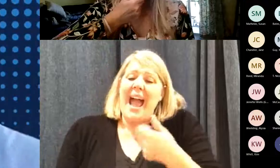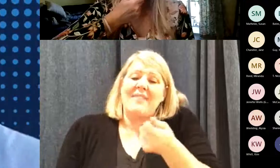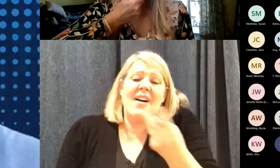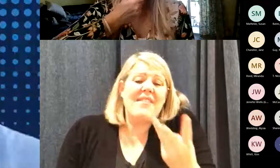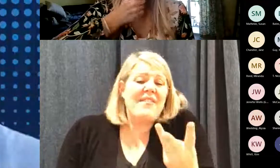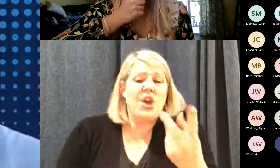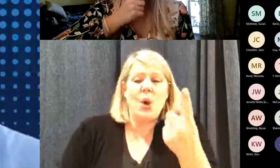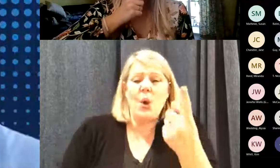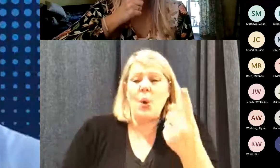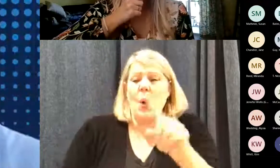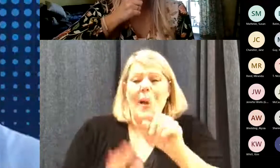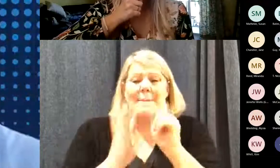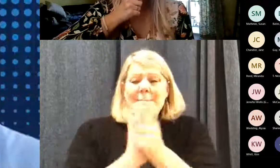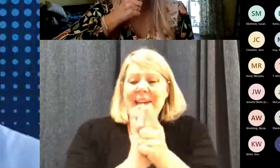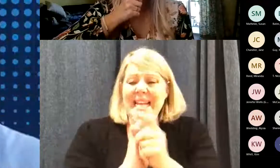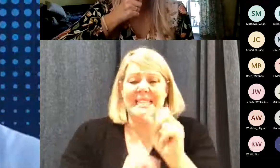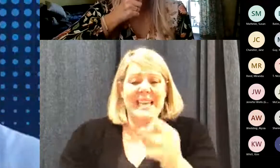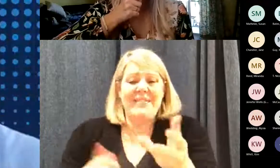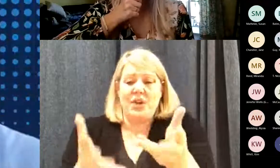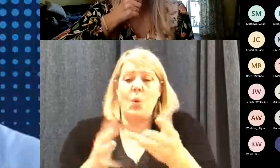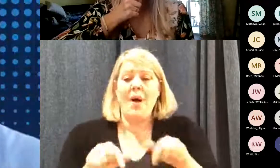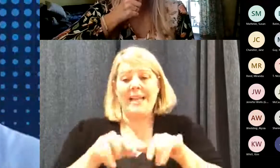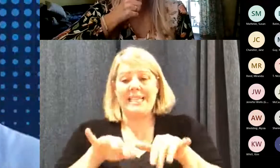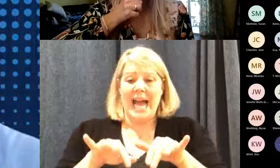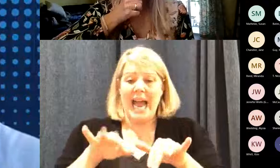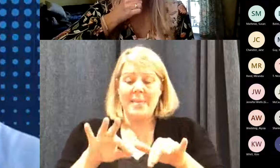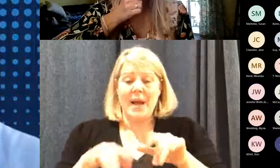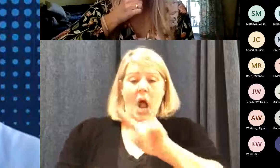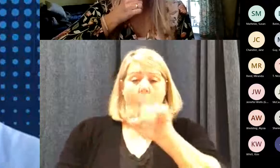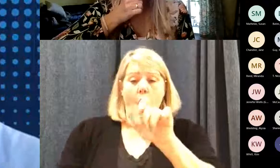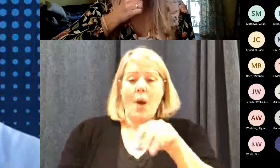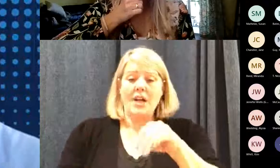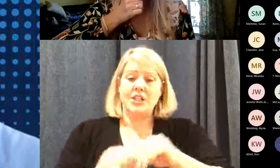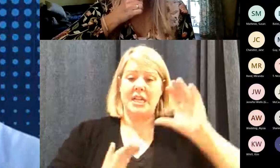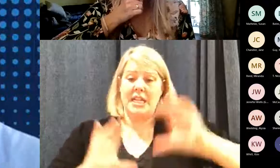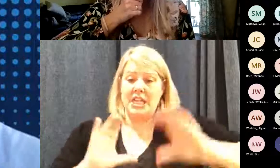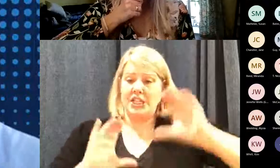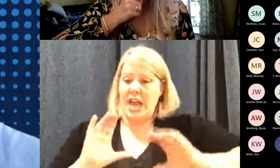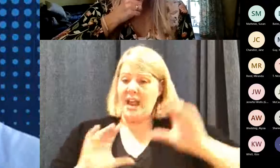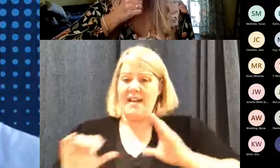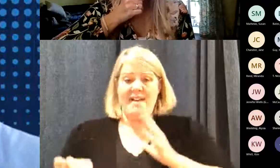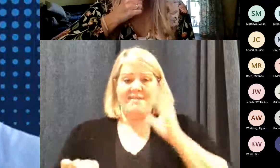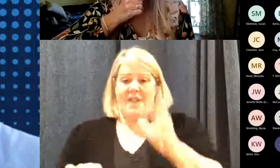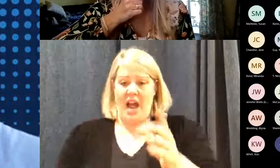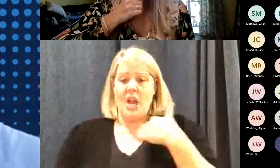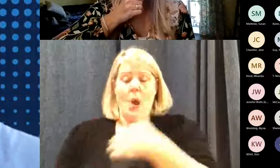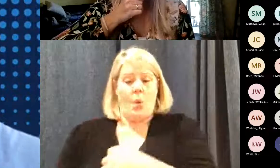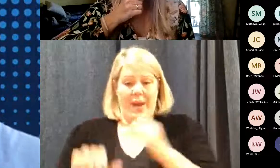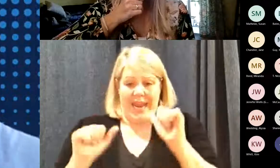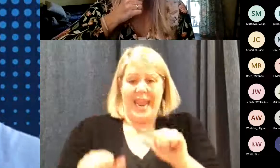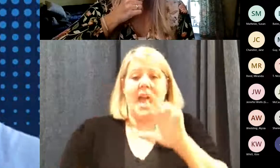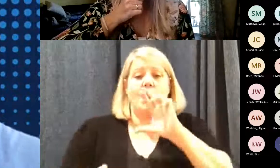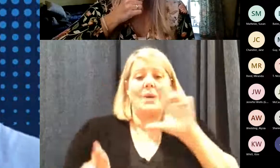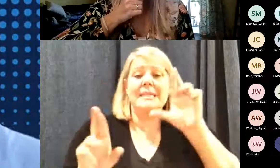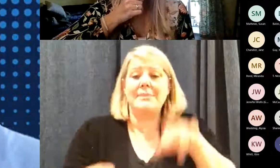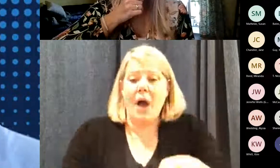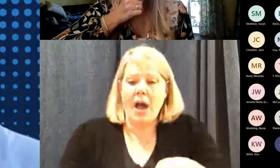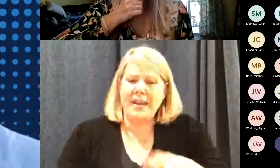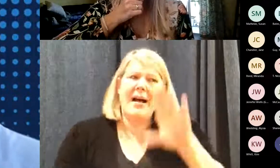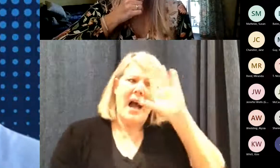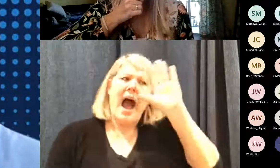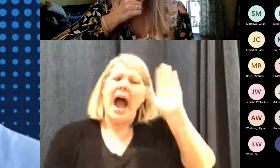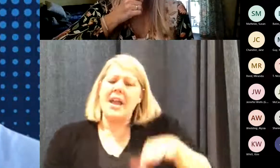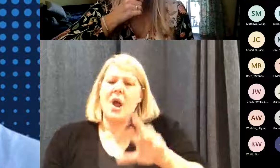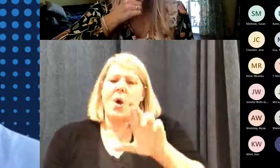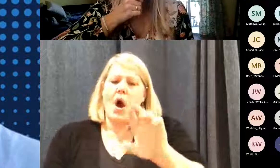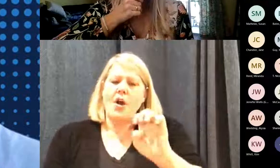a question in the chat, feel free to do so, and we can respond. I know Regina asked if we'll be